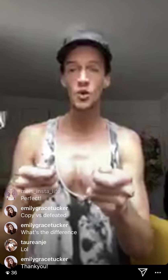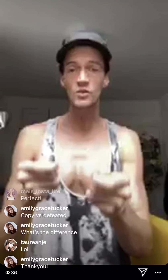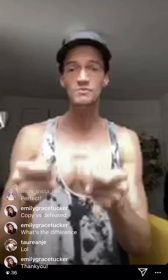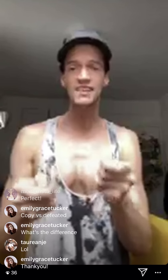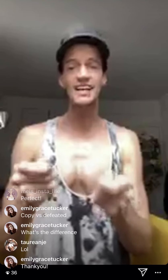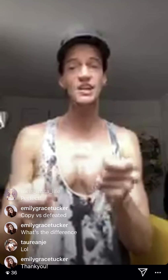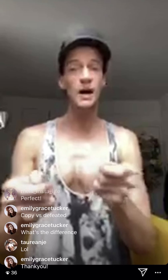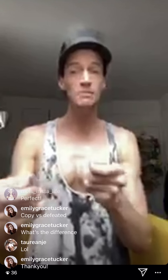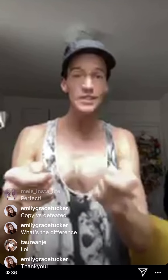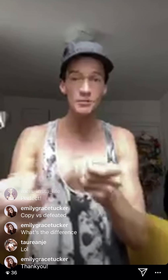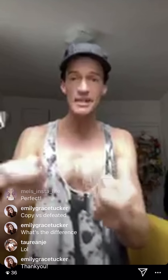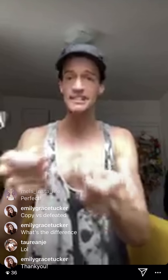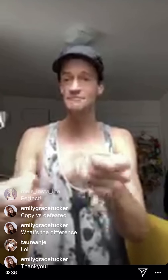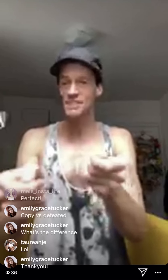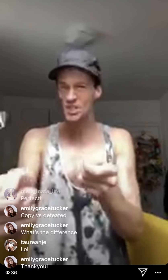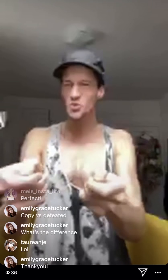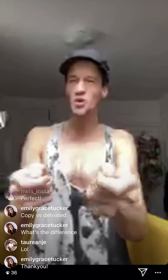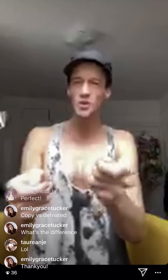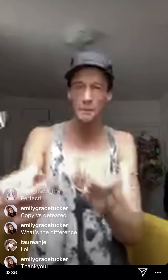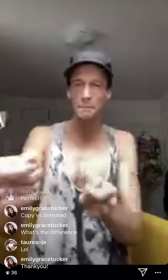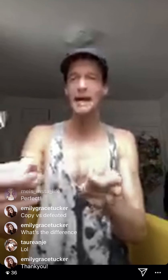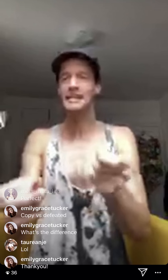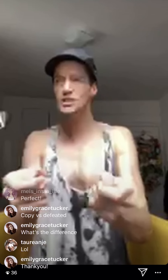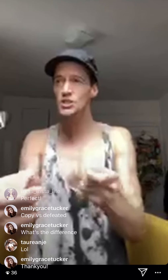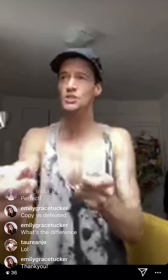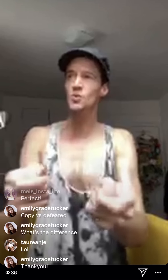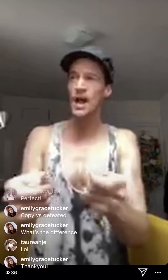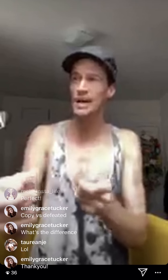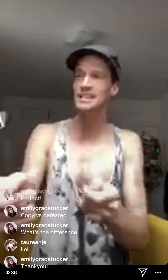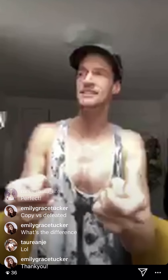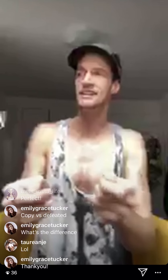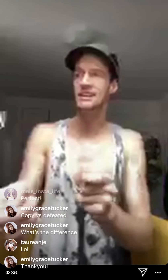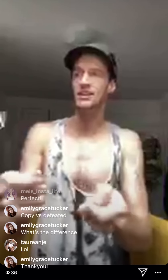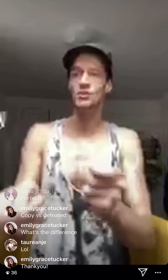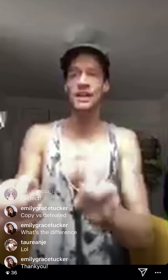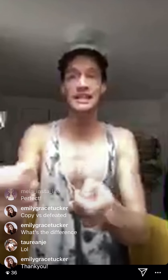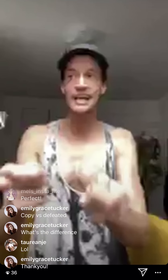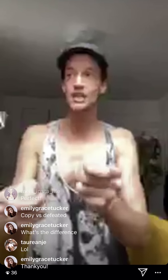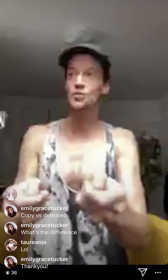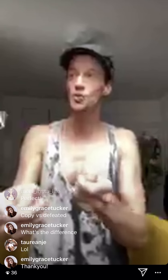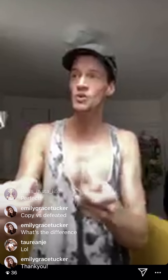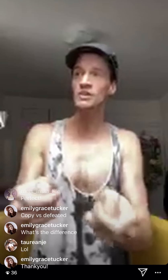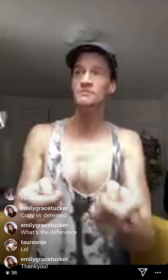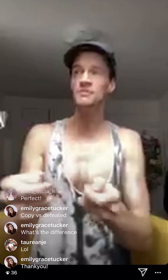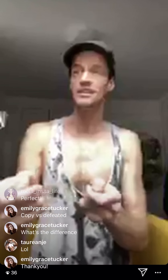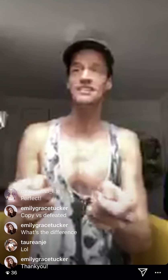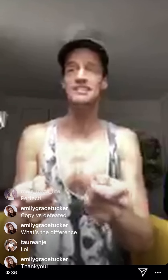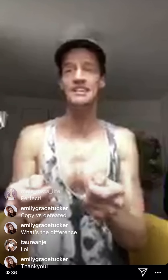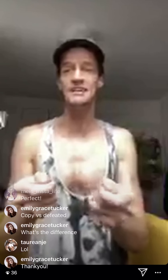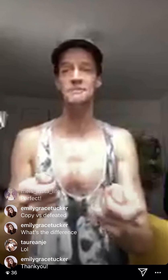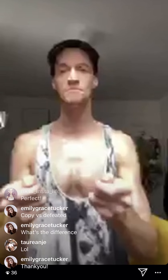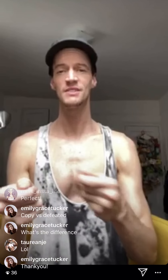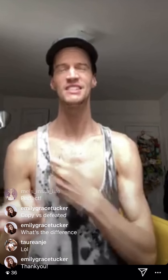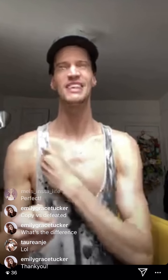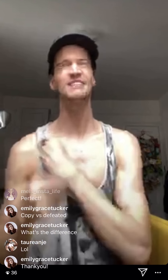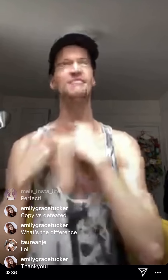they kind of go up a little bit. Control, manage, rein, regulate, rule. This is just like if